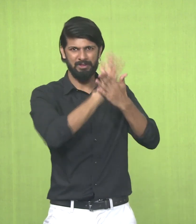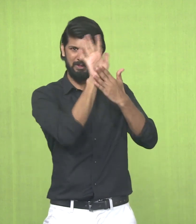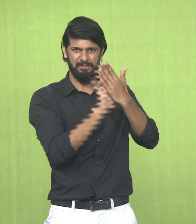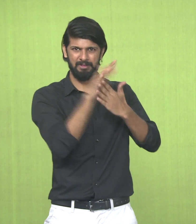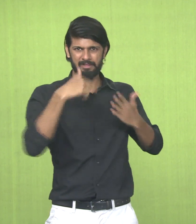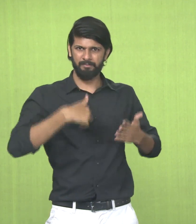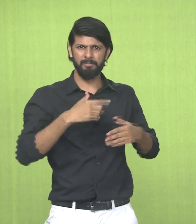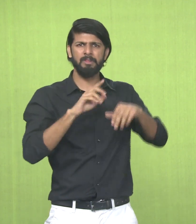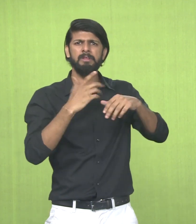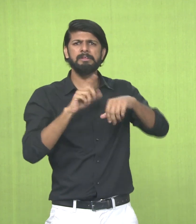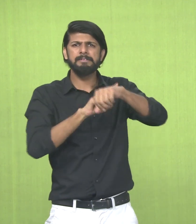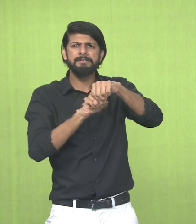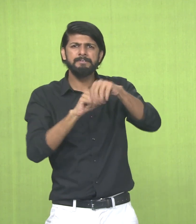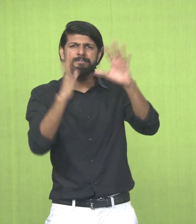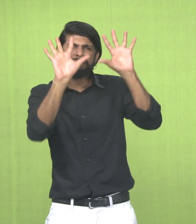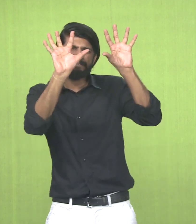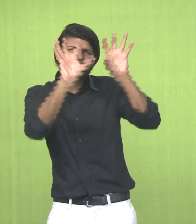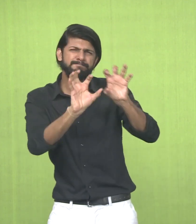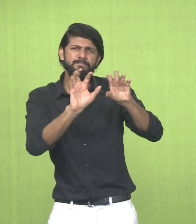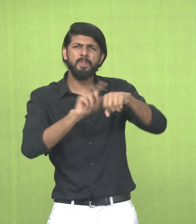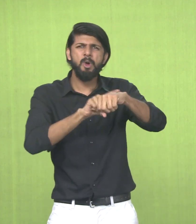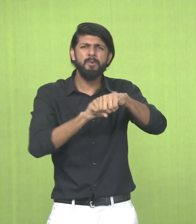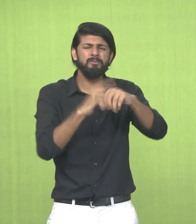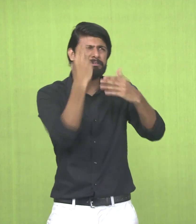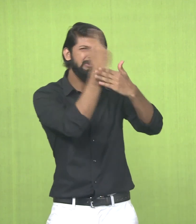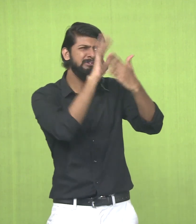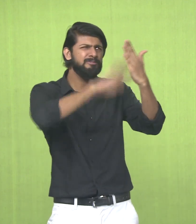The Apsara, you would see the body color is dark brown.